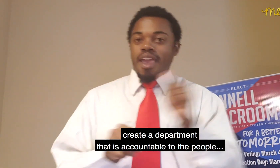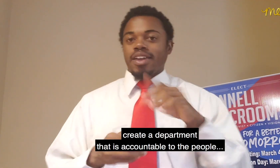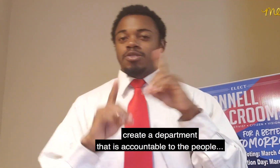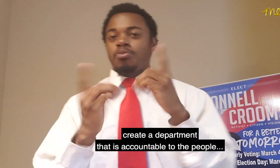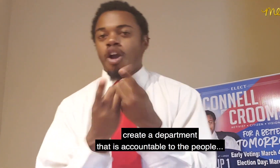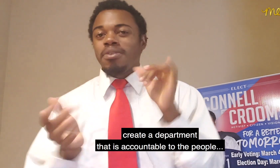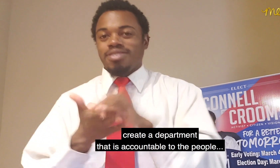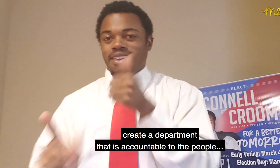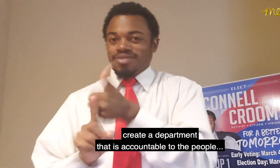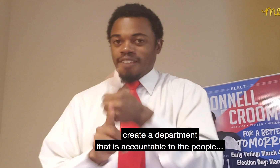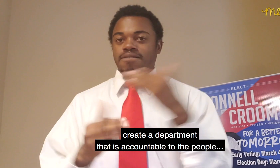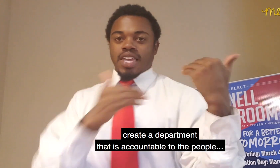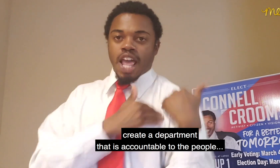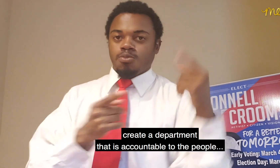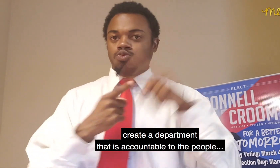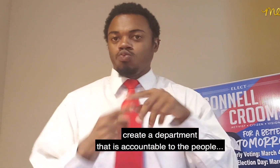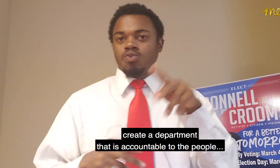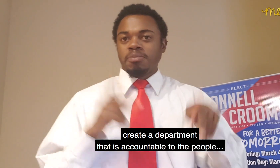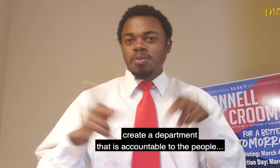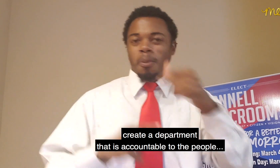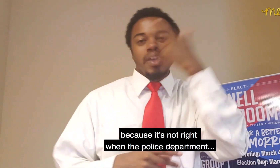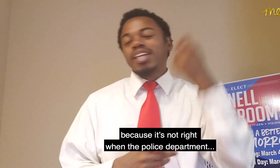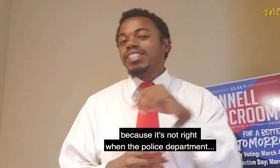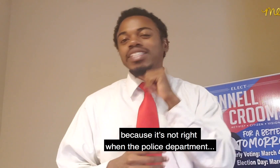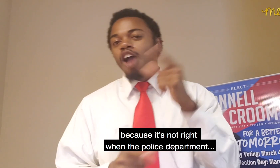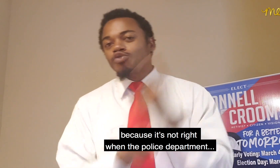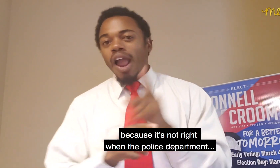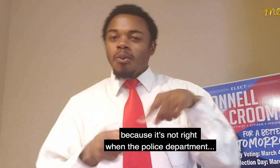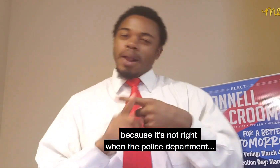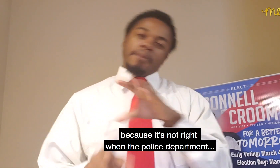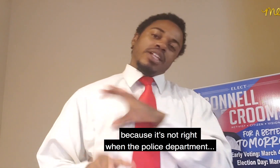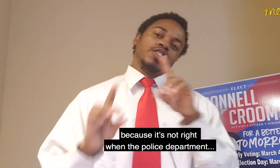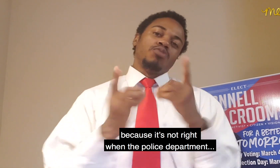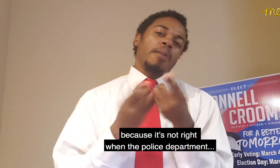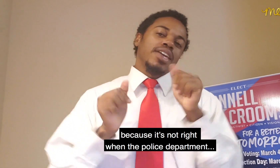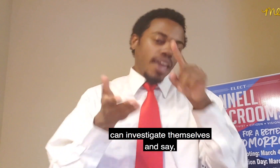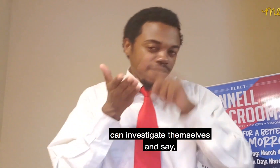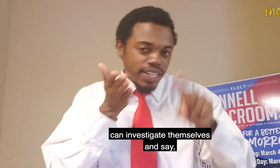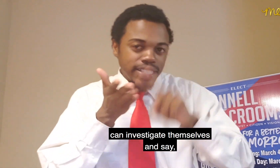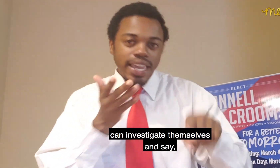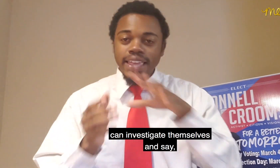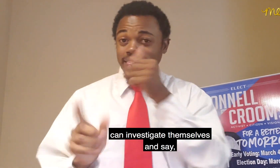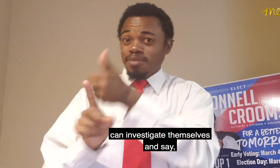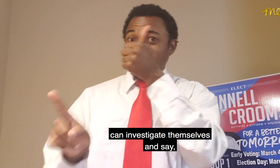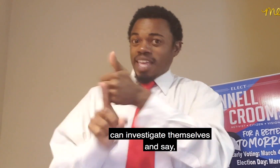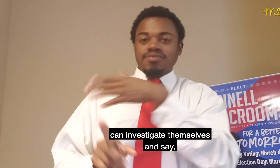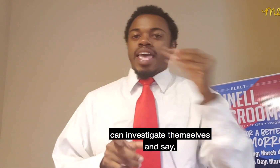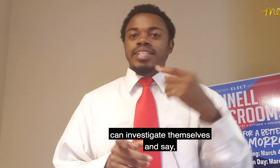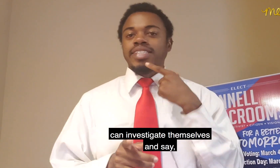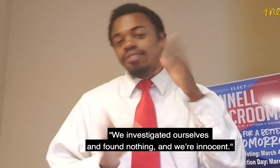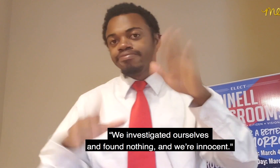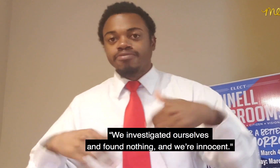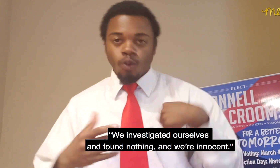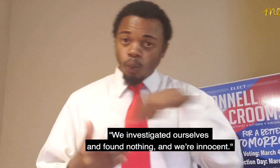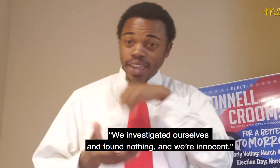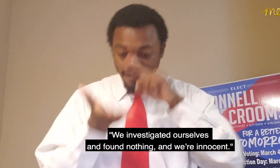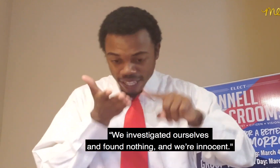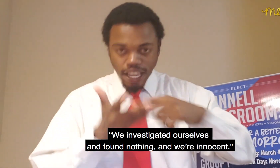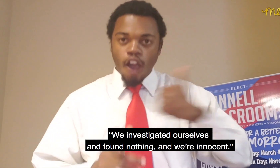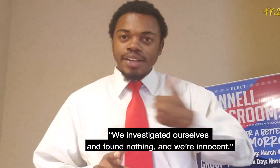Create a department that is accountable to the people. Because it's not right when the police department can investigate themselves and say, we